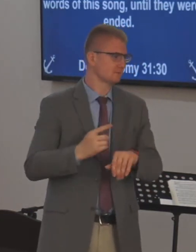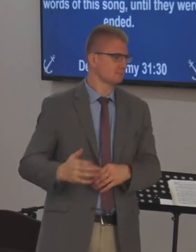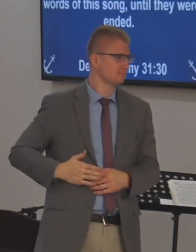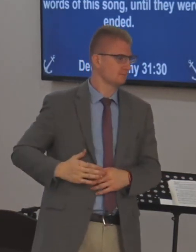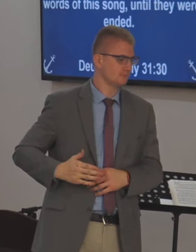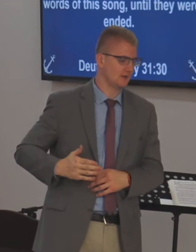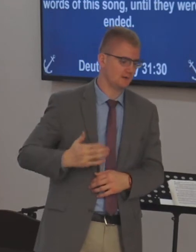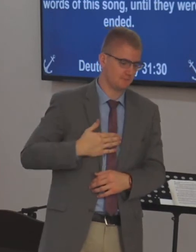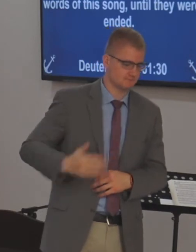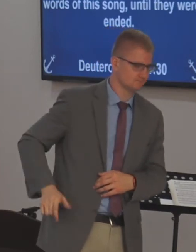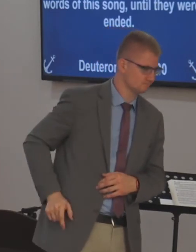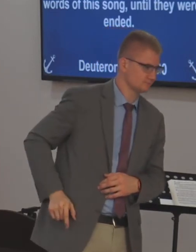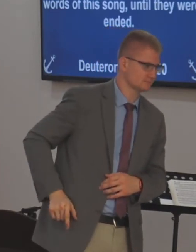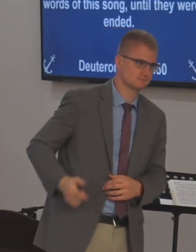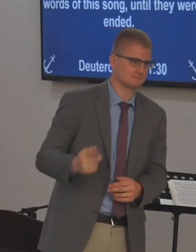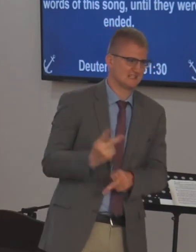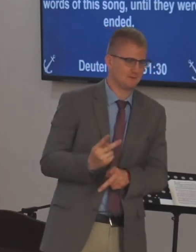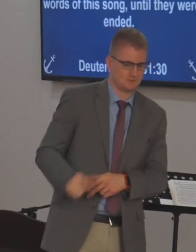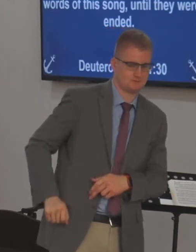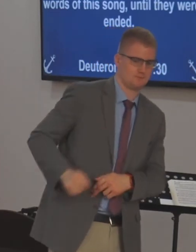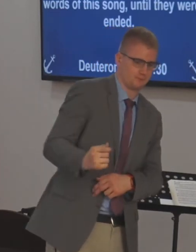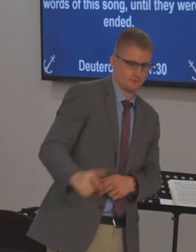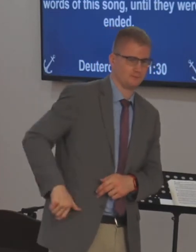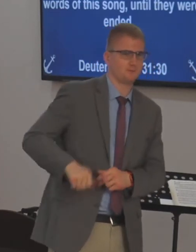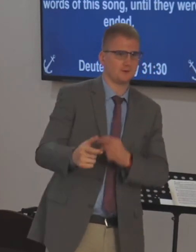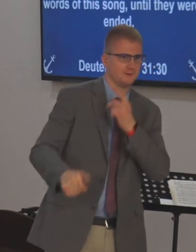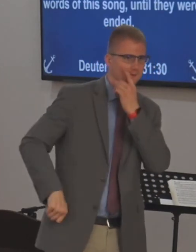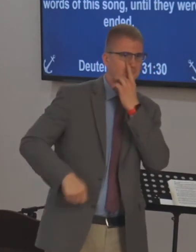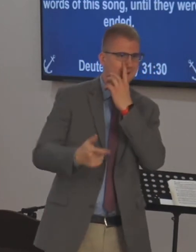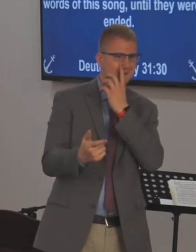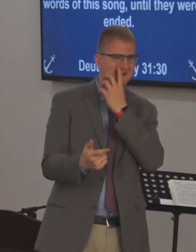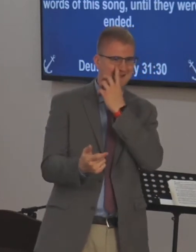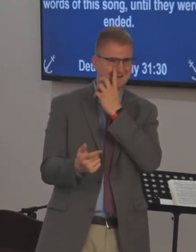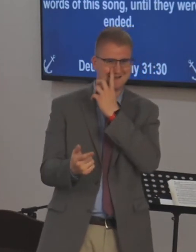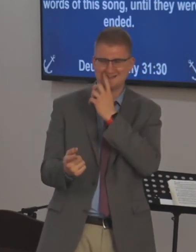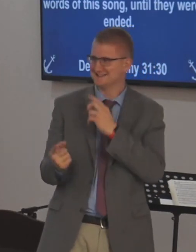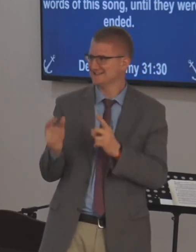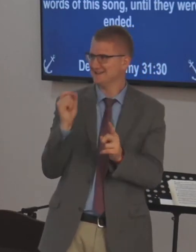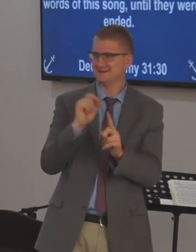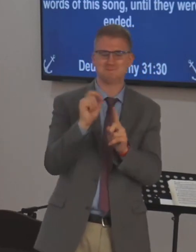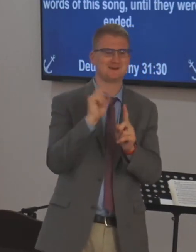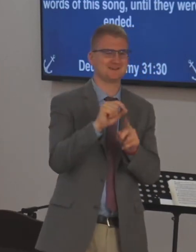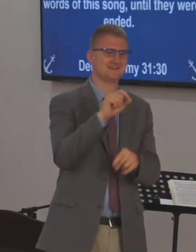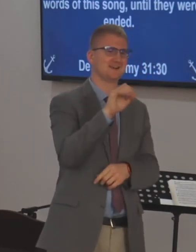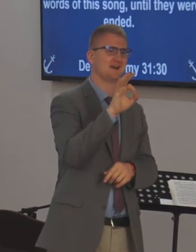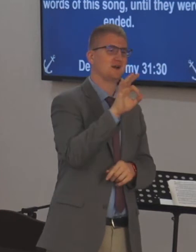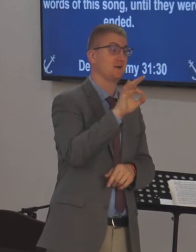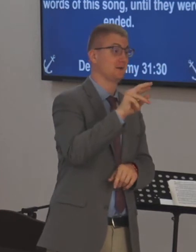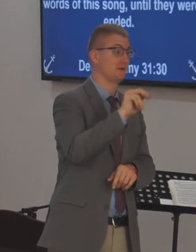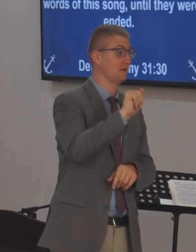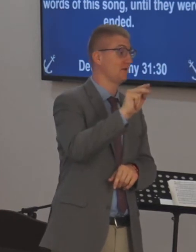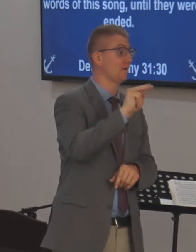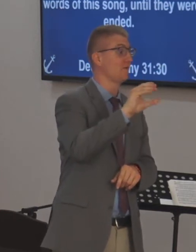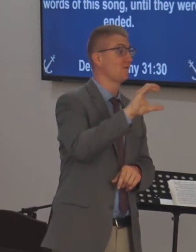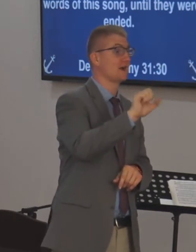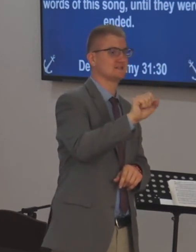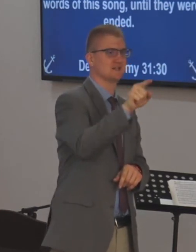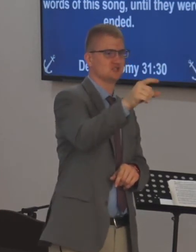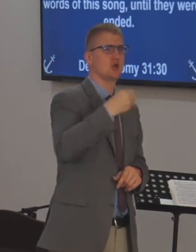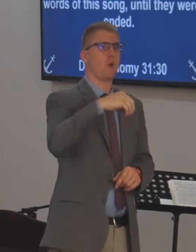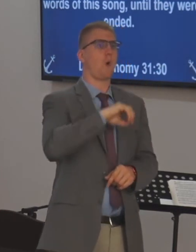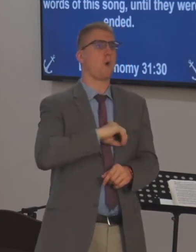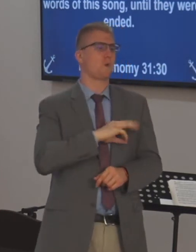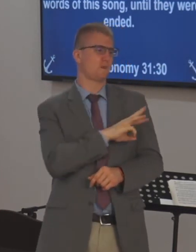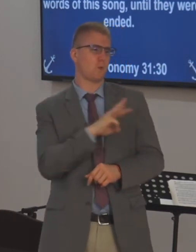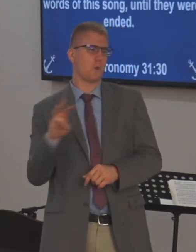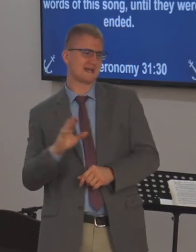I'm always on the Francis owns the west side. She likes to be with all the people over there. I like to where